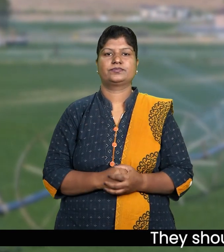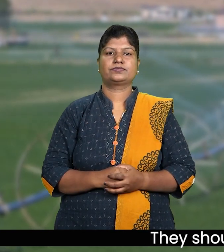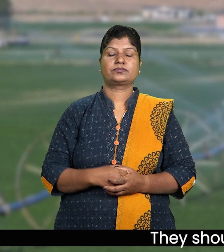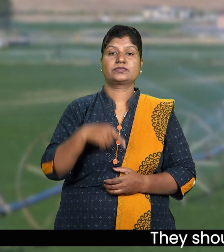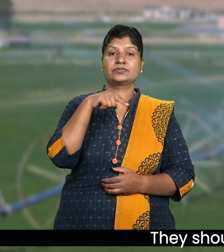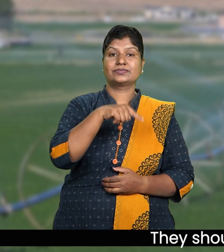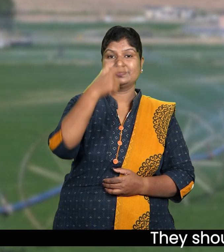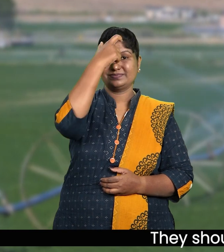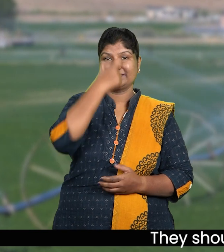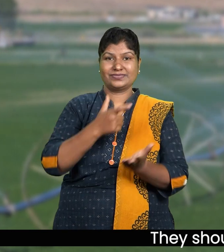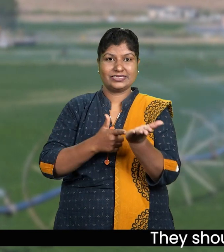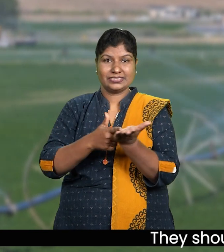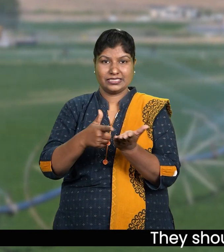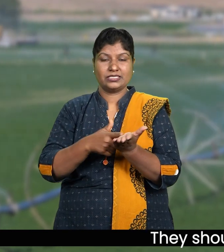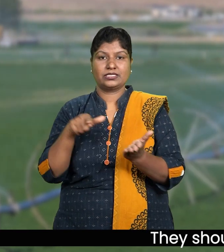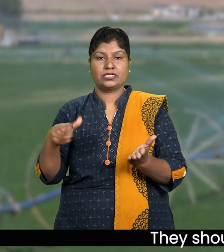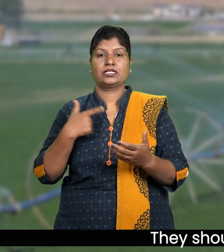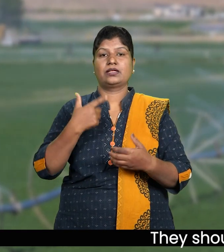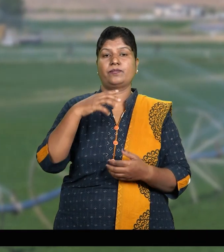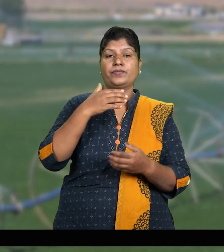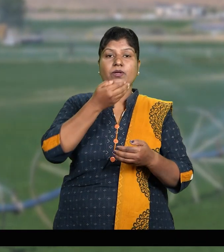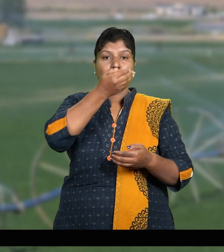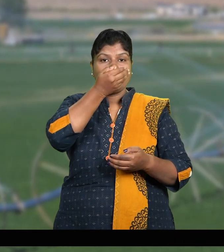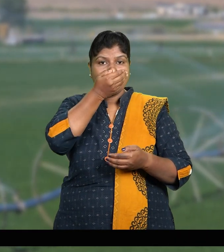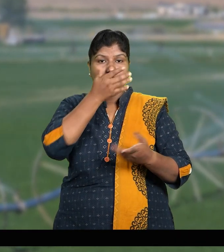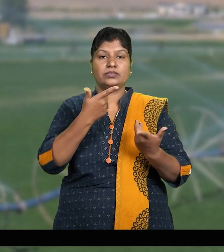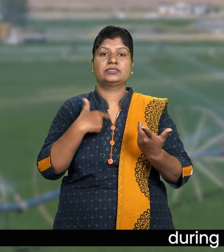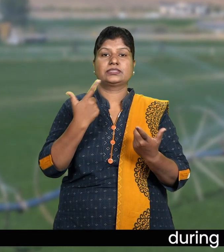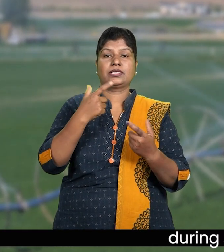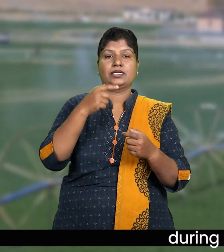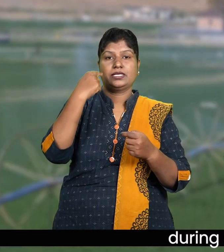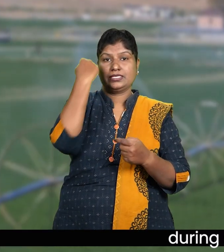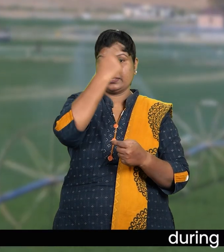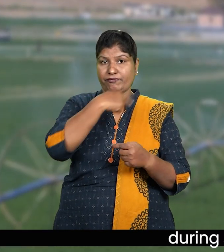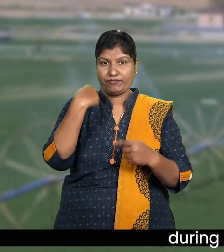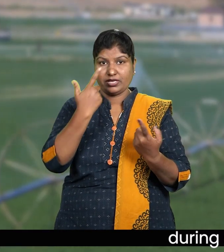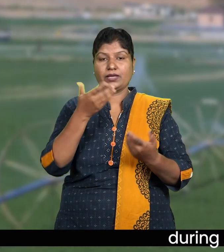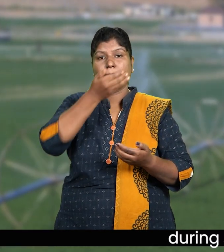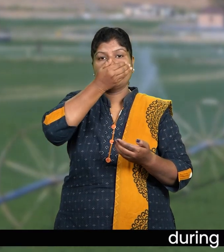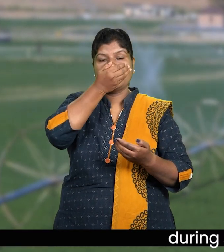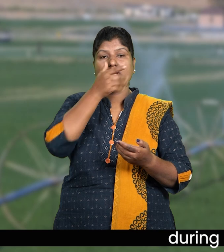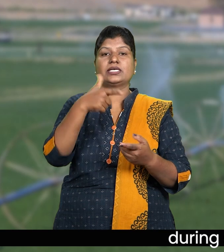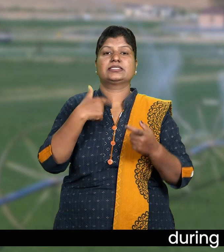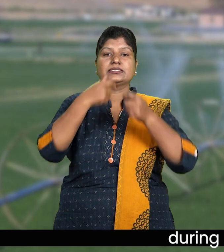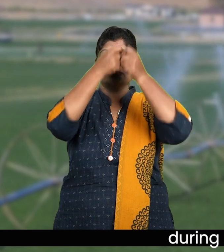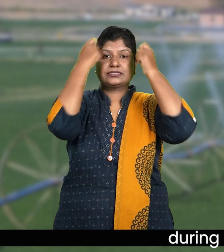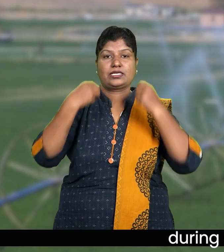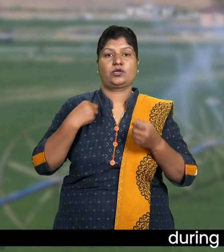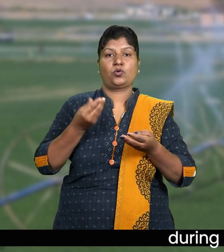They should cover their nose and mouth with a cloth during spraying of these